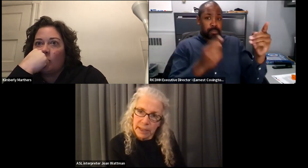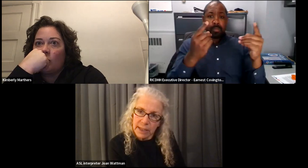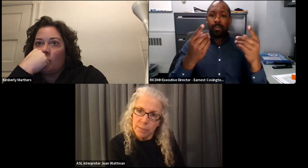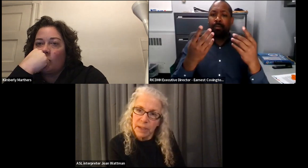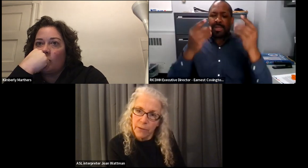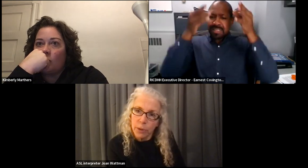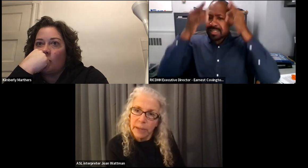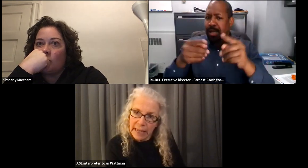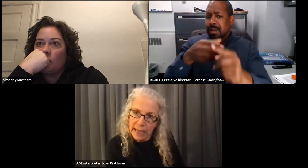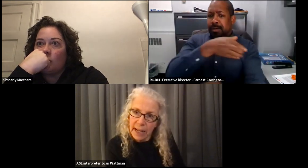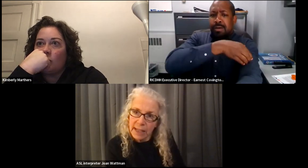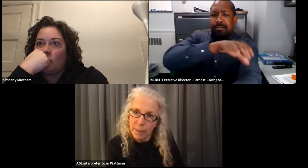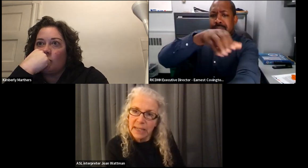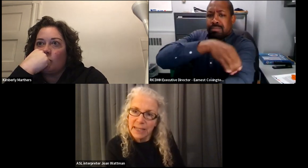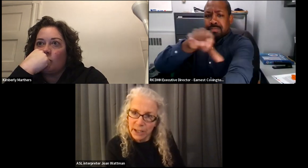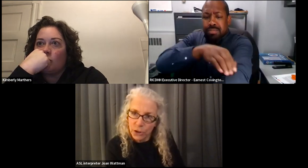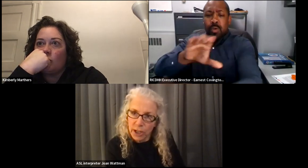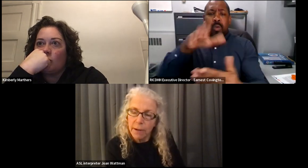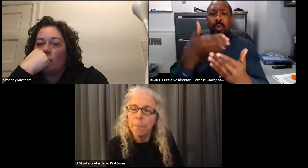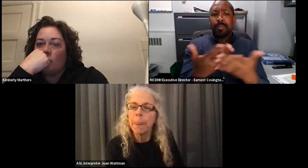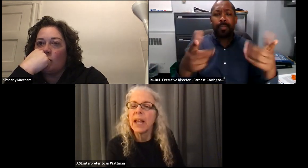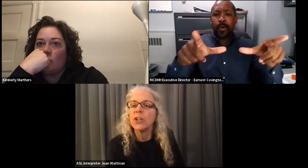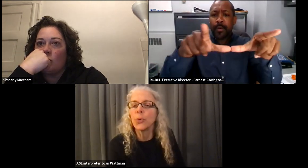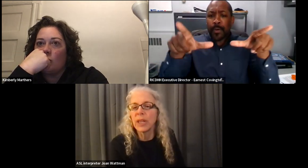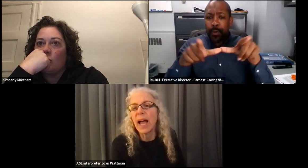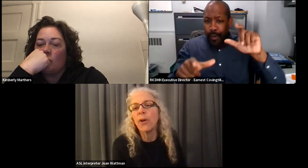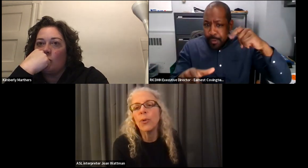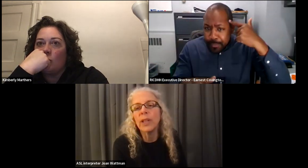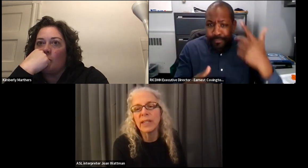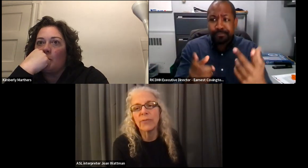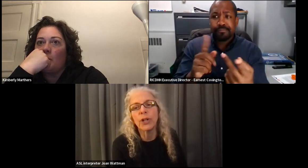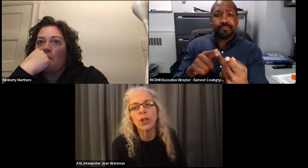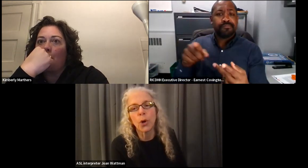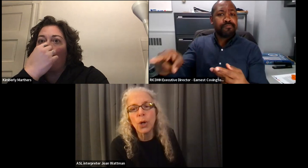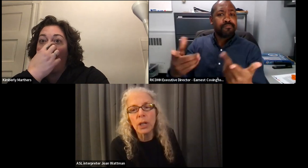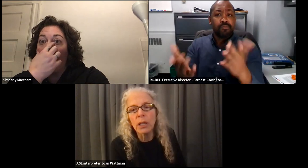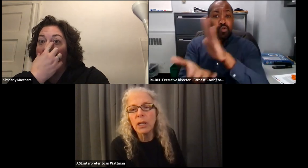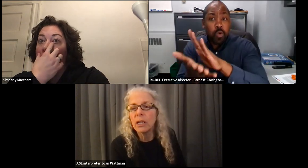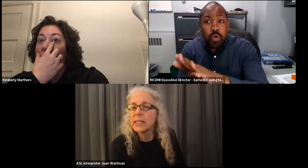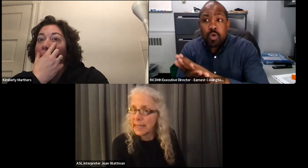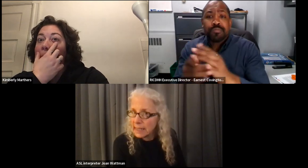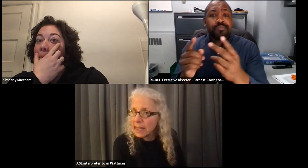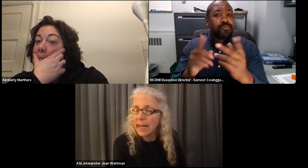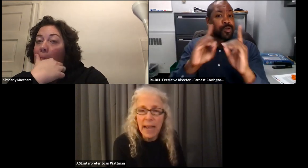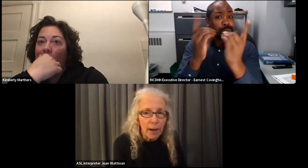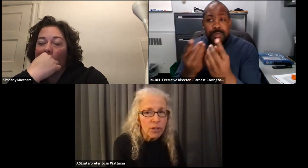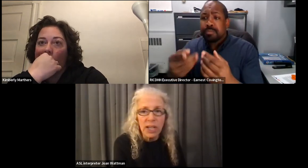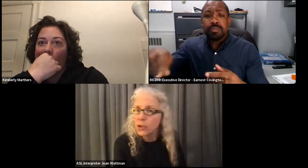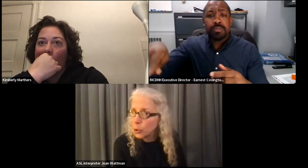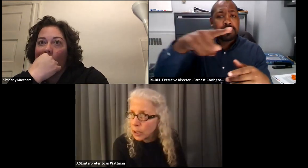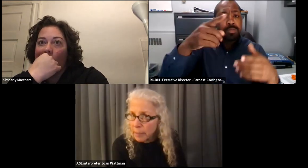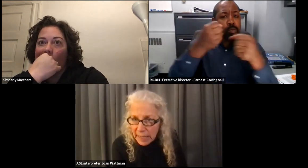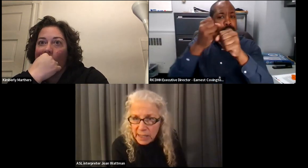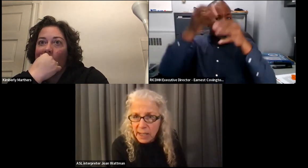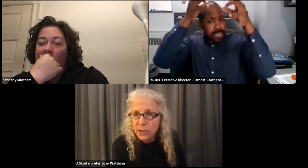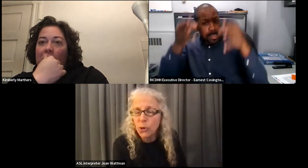public buildings, but Governor McKee has made a decision to allow the different local cities and towns and